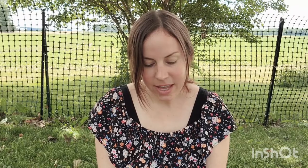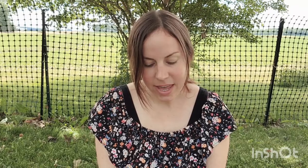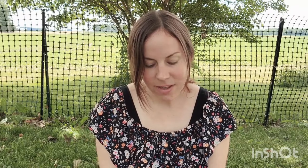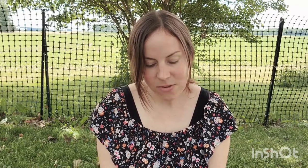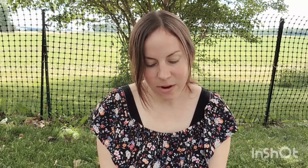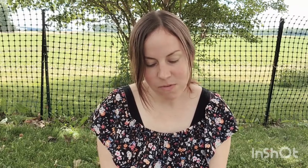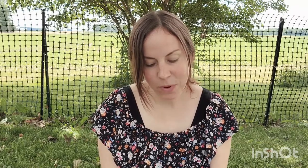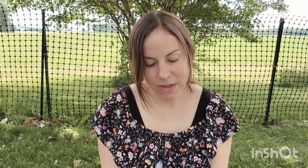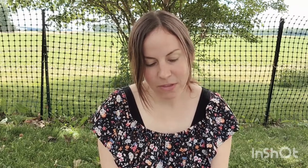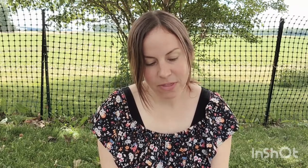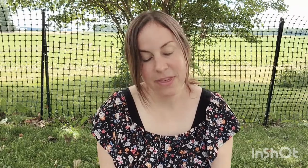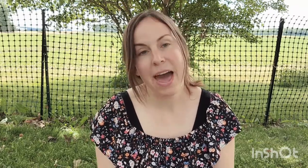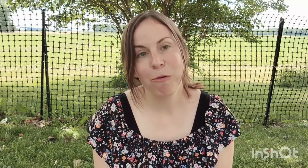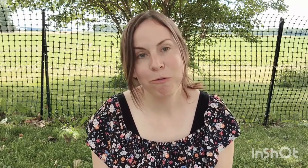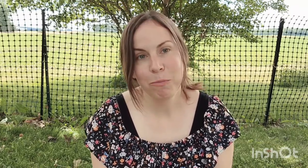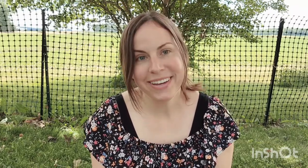It starts with the alphabet.